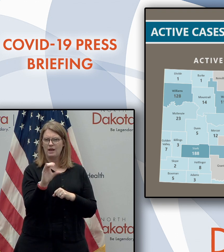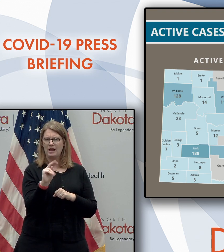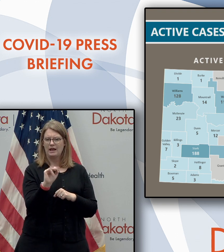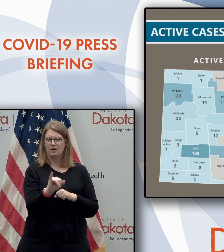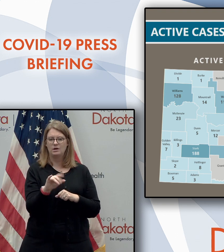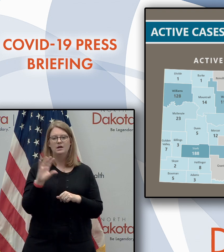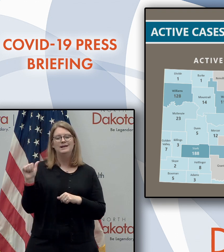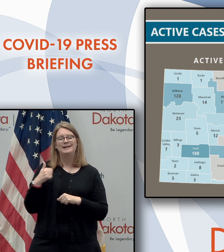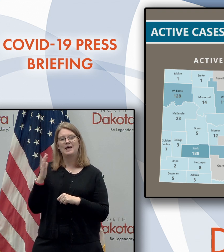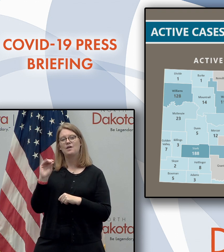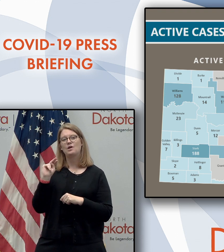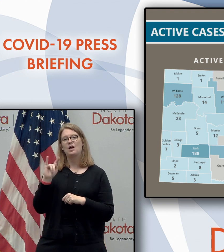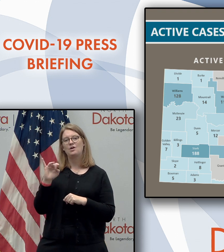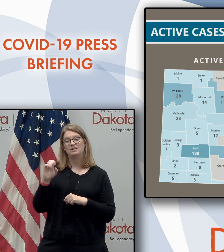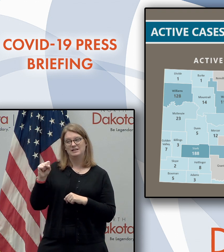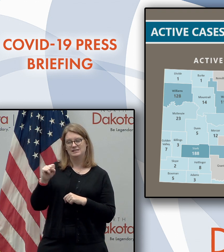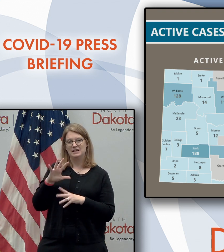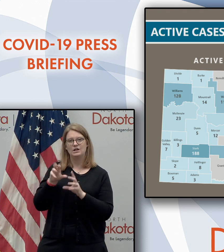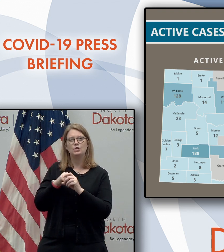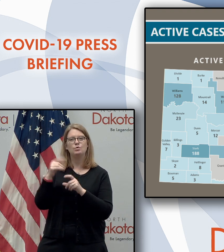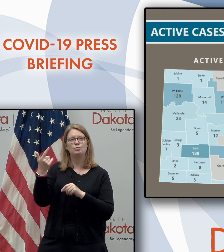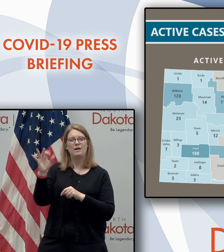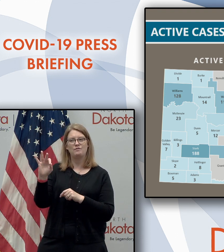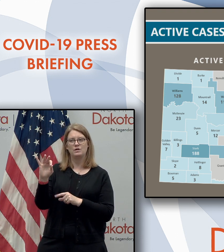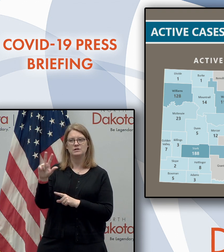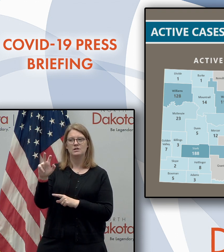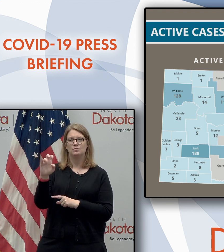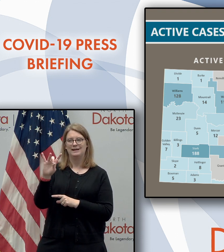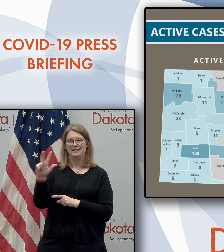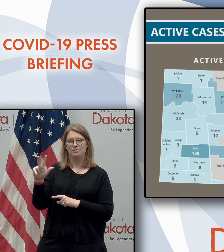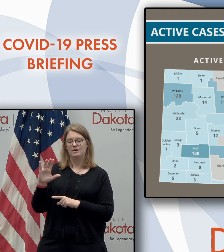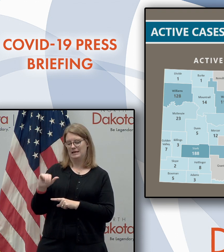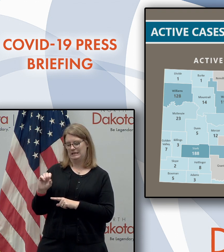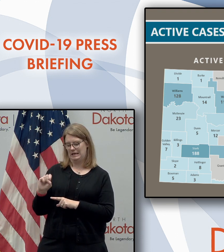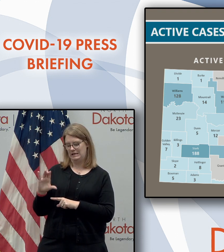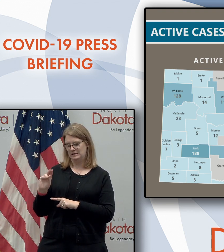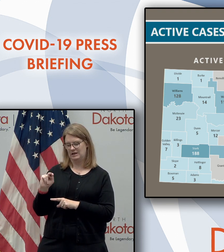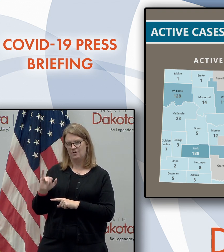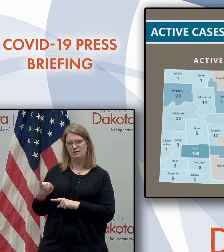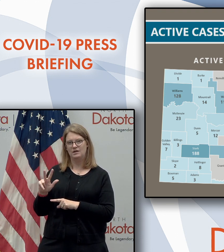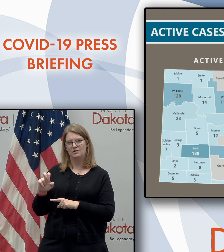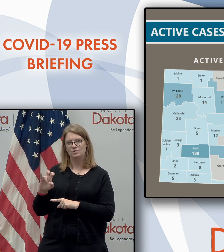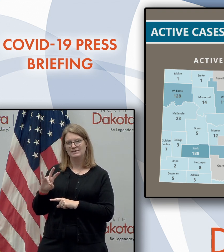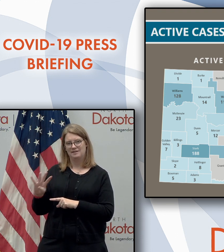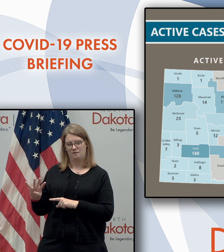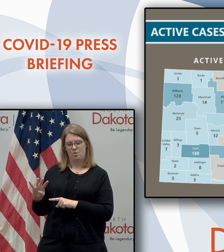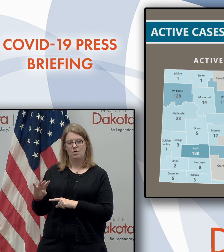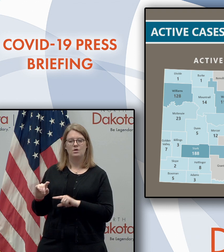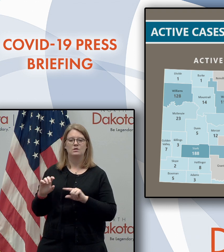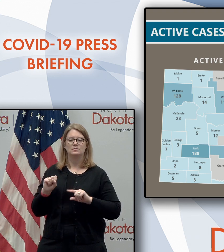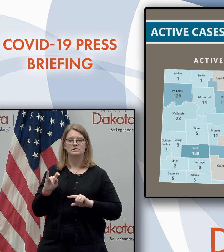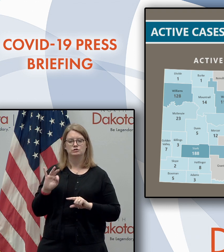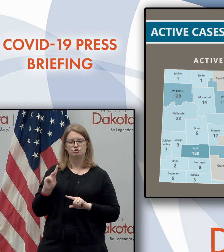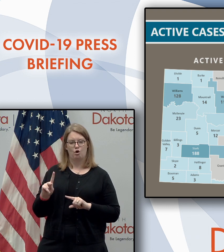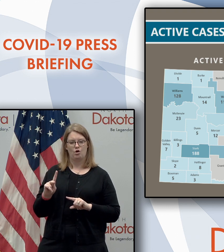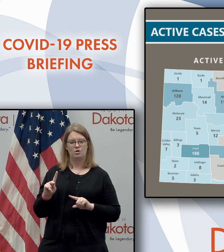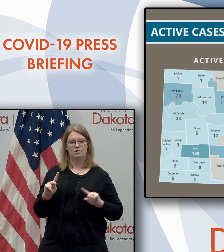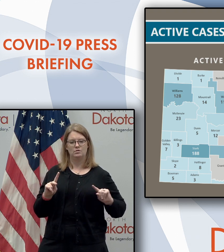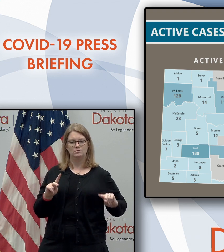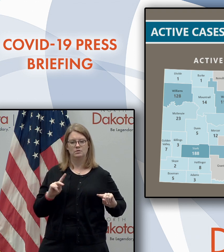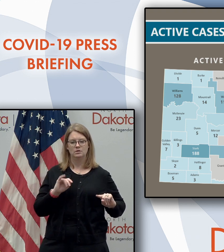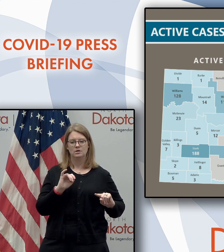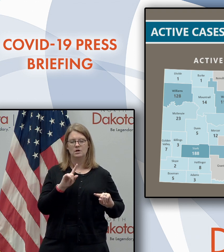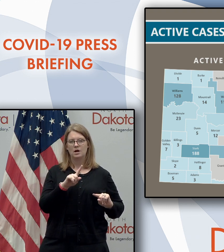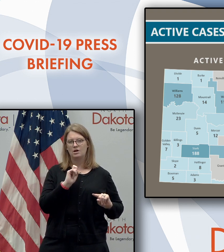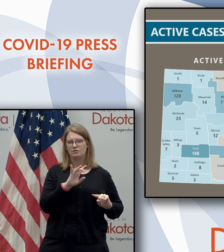counties with high active case counts include Grand Forks with 383, Cass County with 374, Stark County up